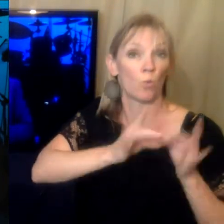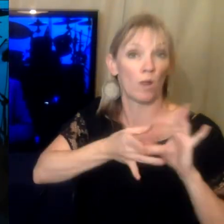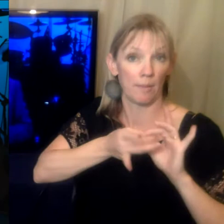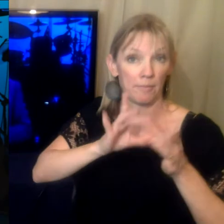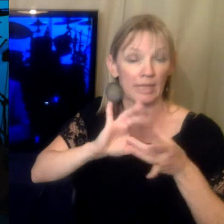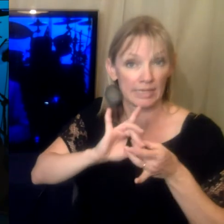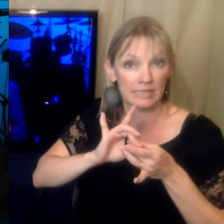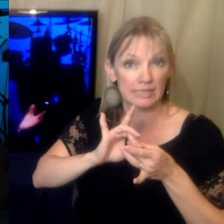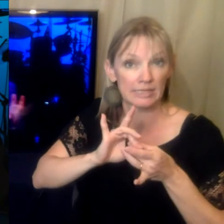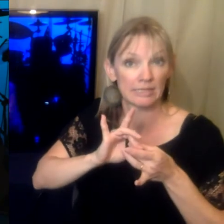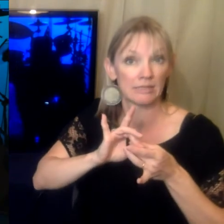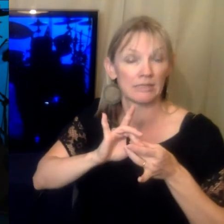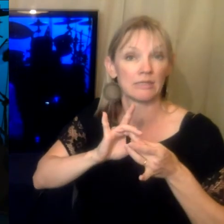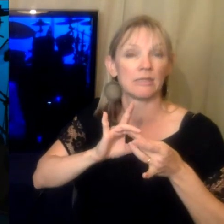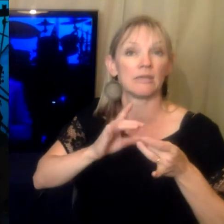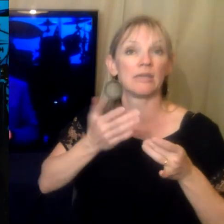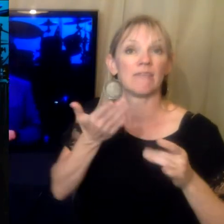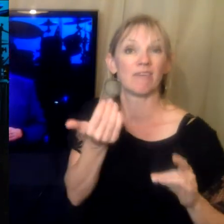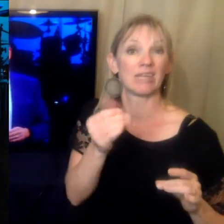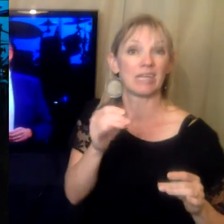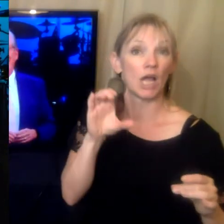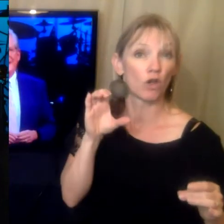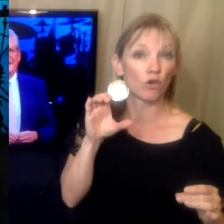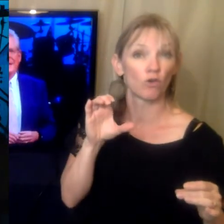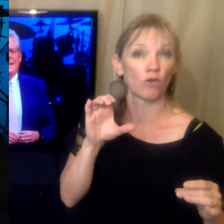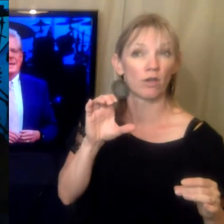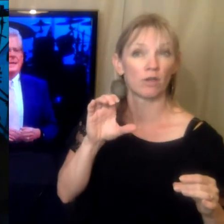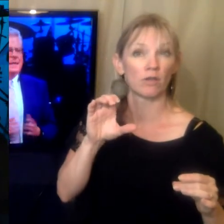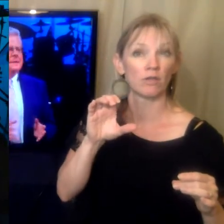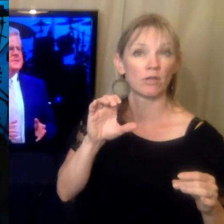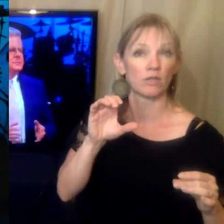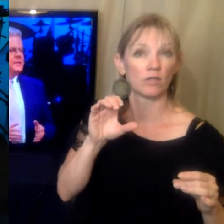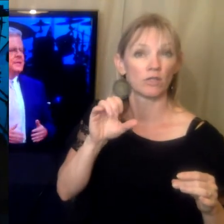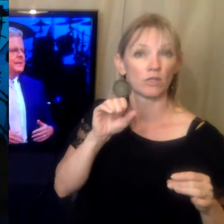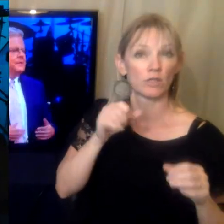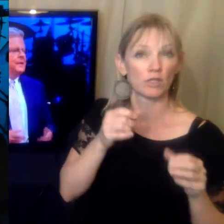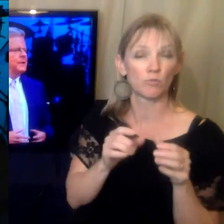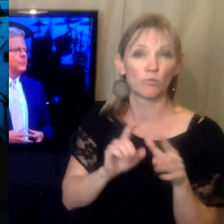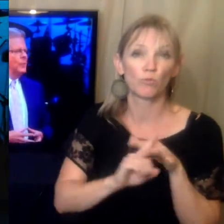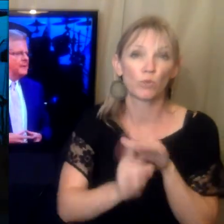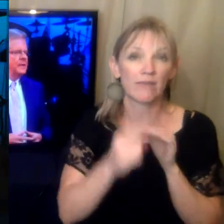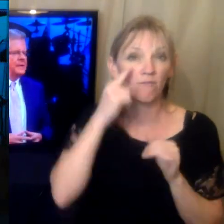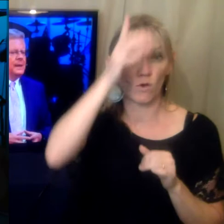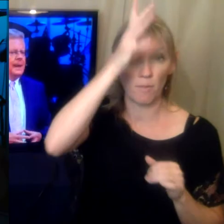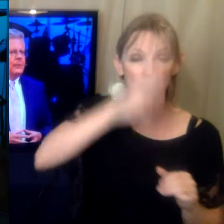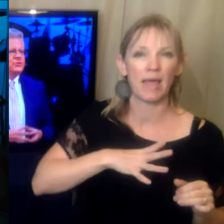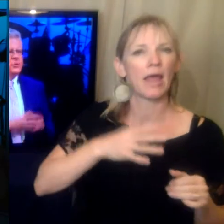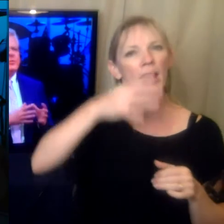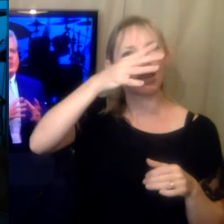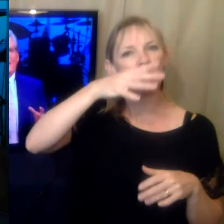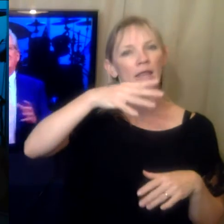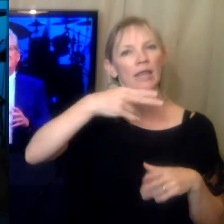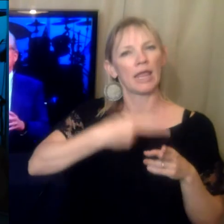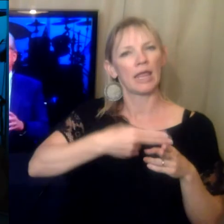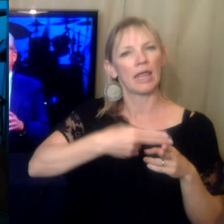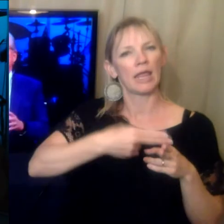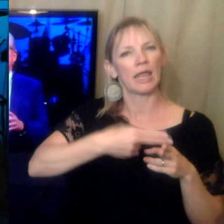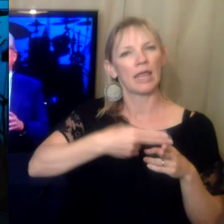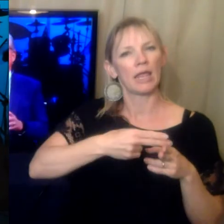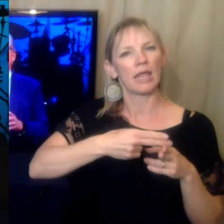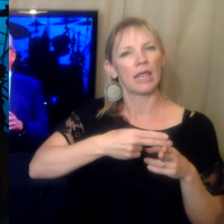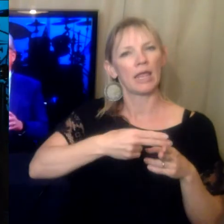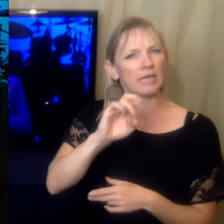And there was a 1,500 mile sprint for men, and an Englishman named Derek Redmond was doing pretty well in this